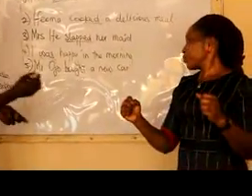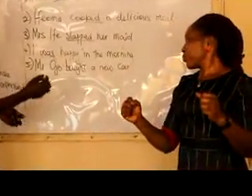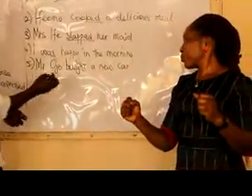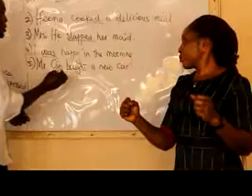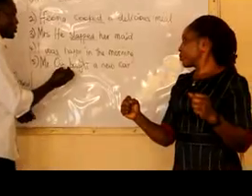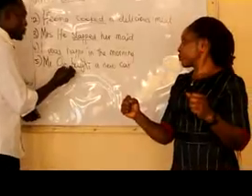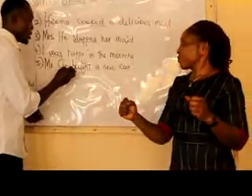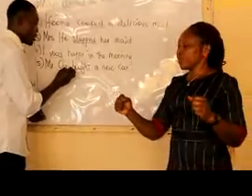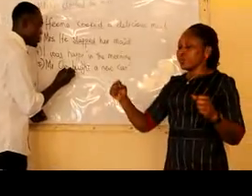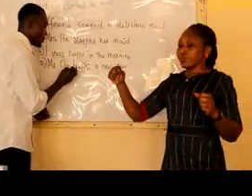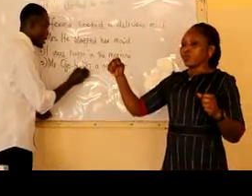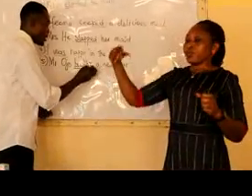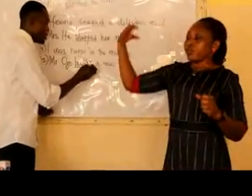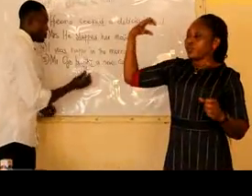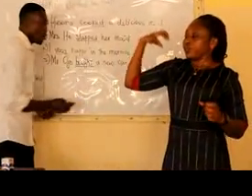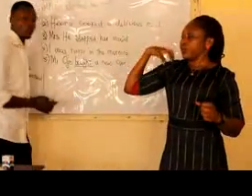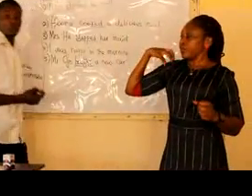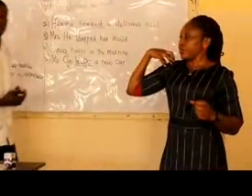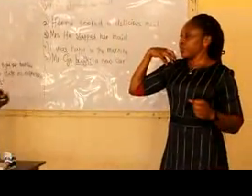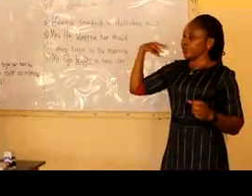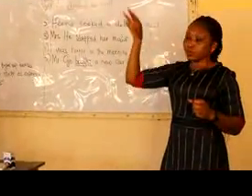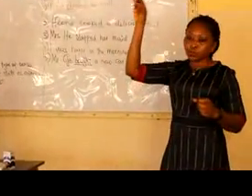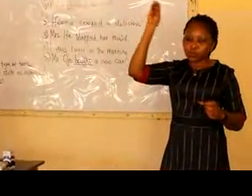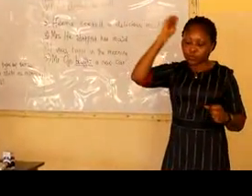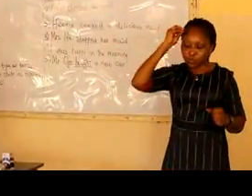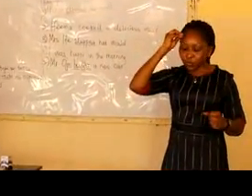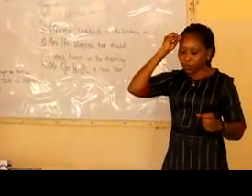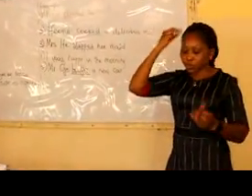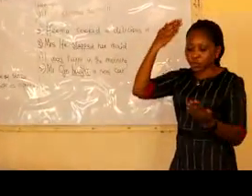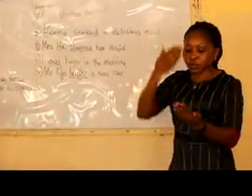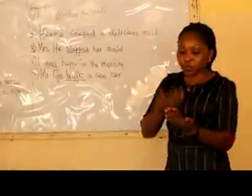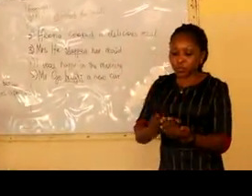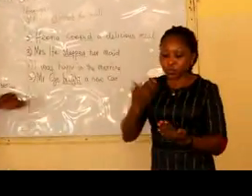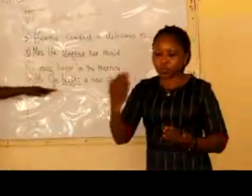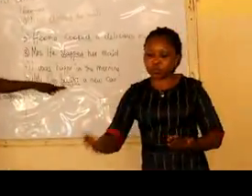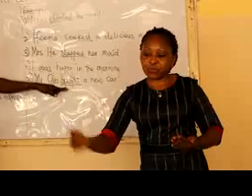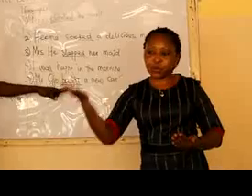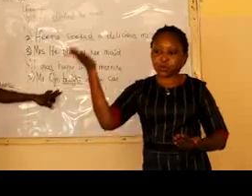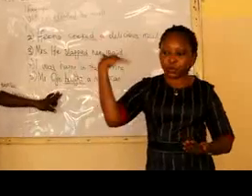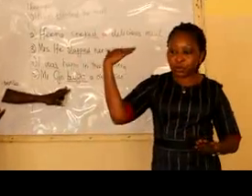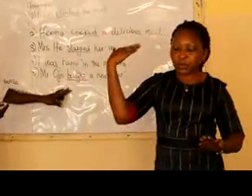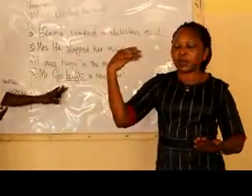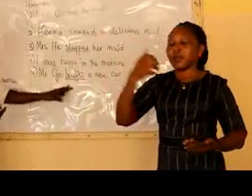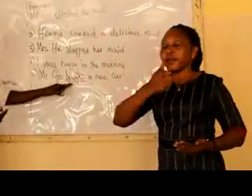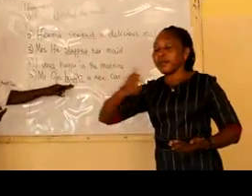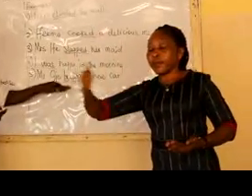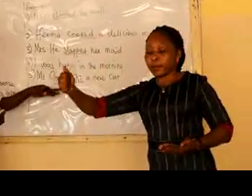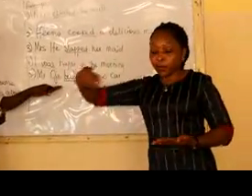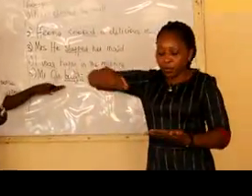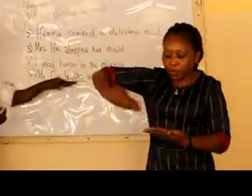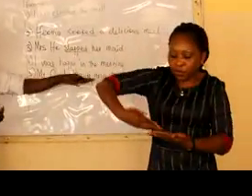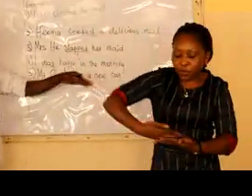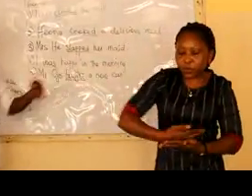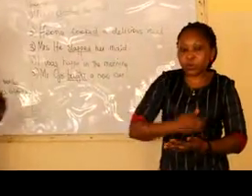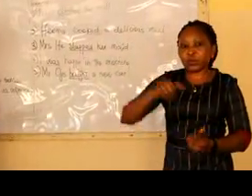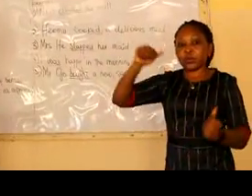I know that you will identify bought, and it is correct because bought is the